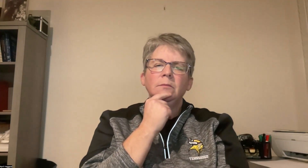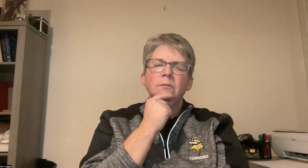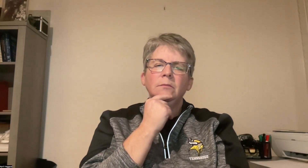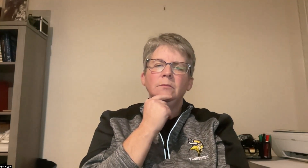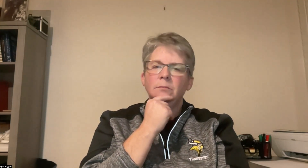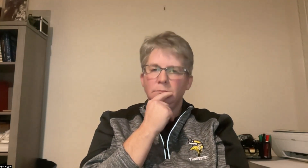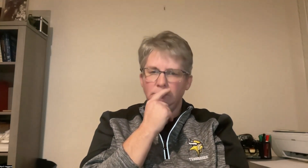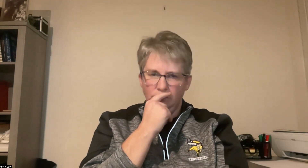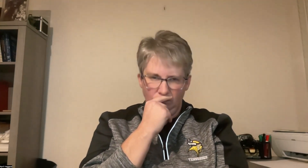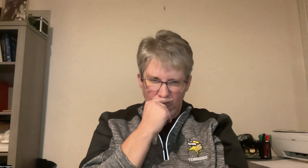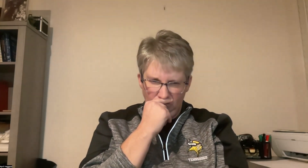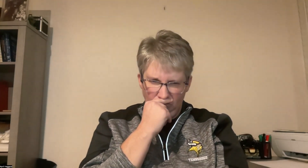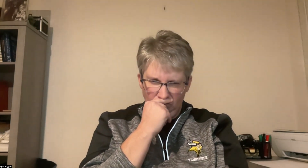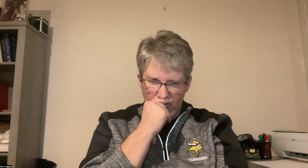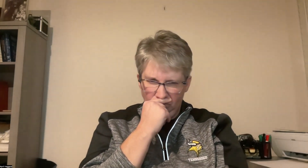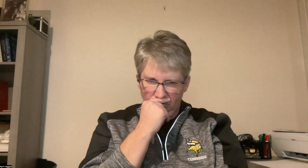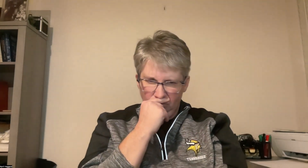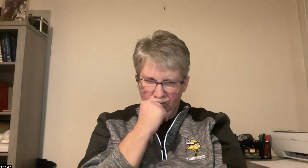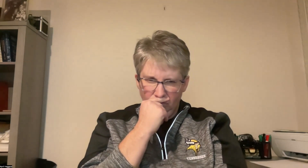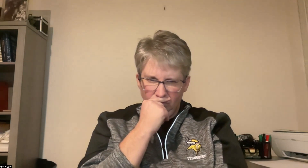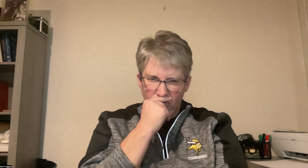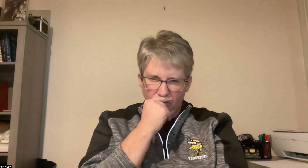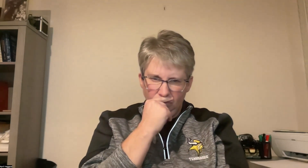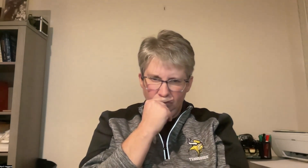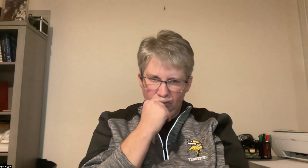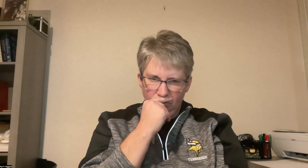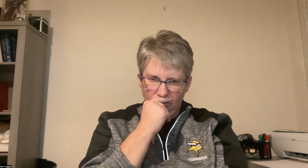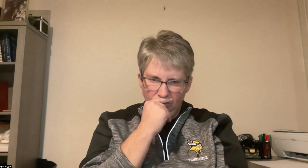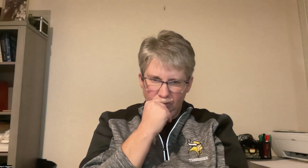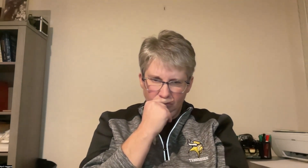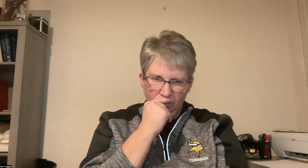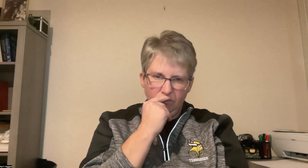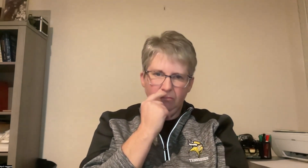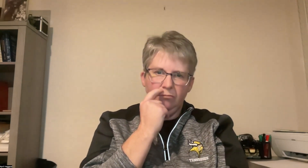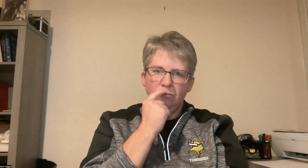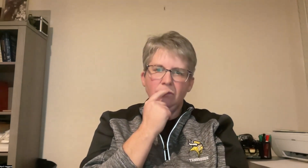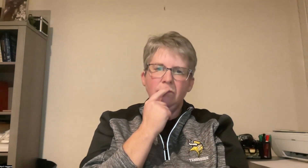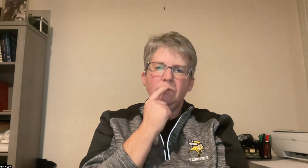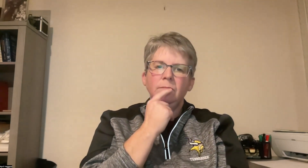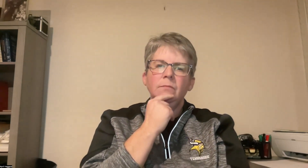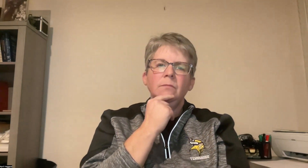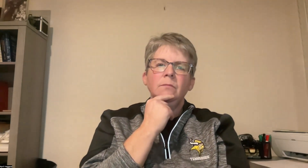We haven't had a report, so I feel it's, we really need to be able to look at this in a little bit more